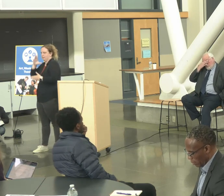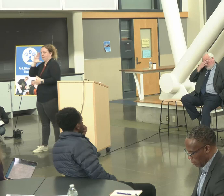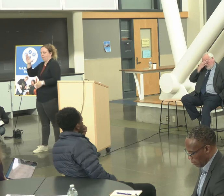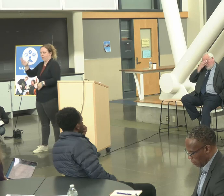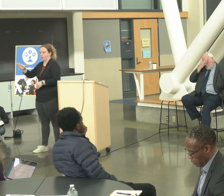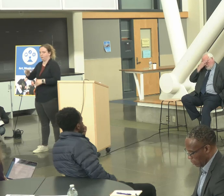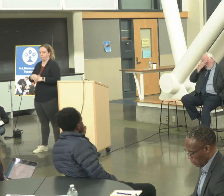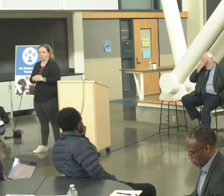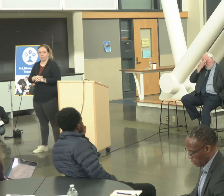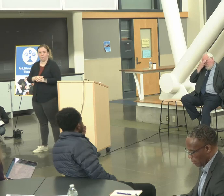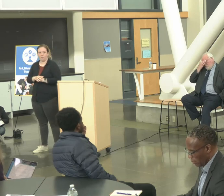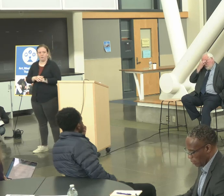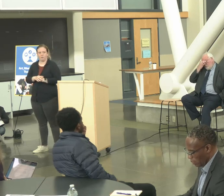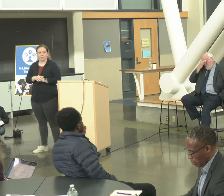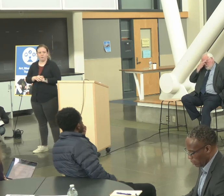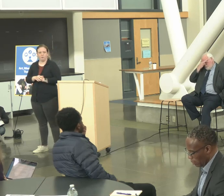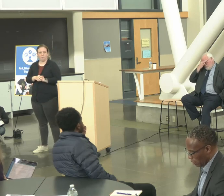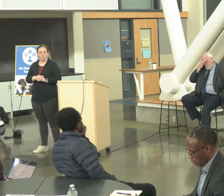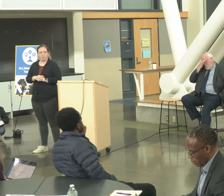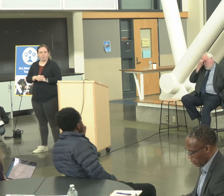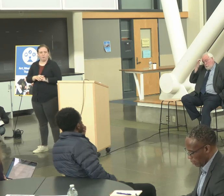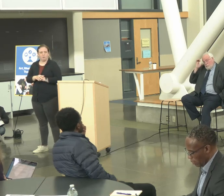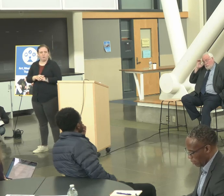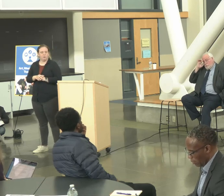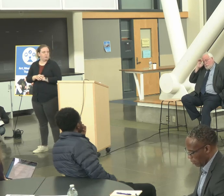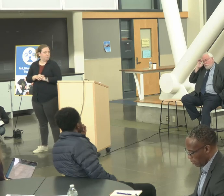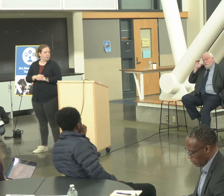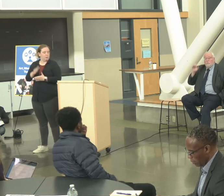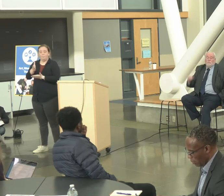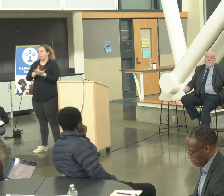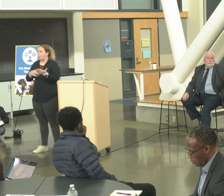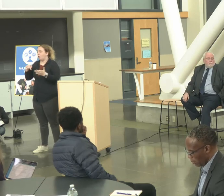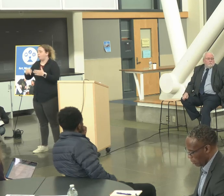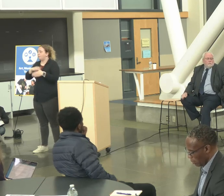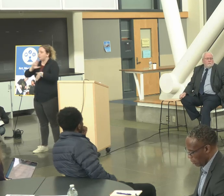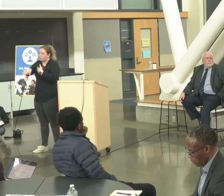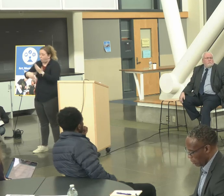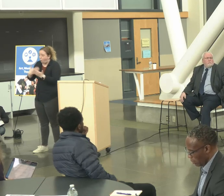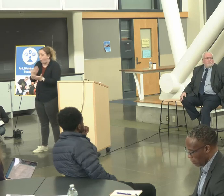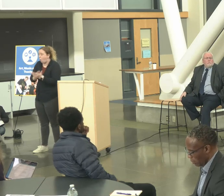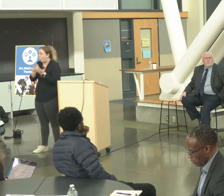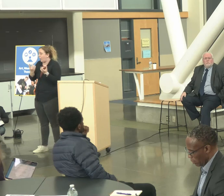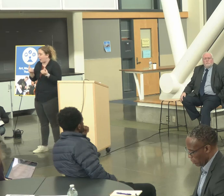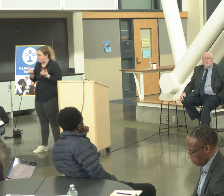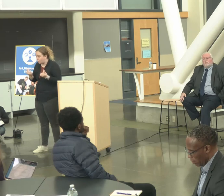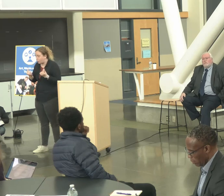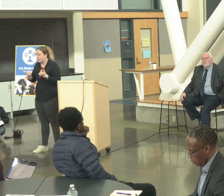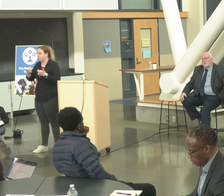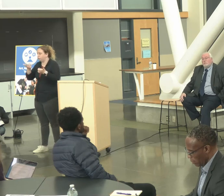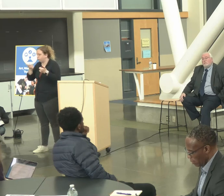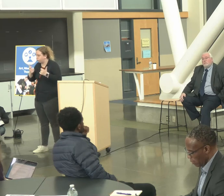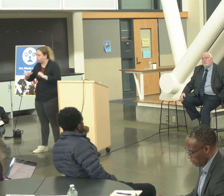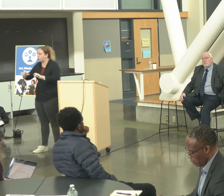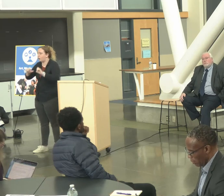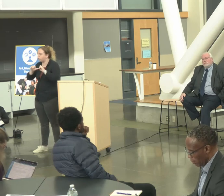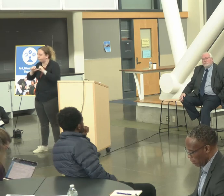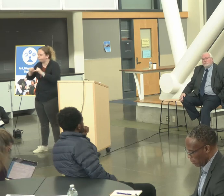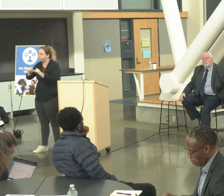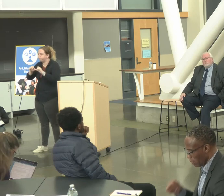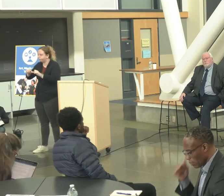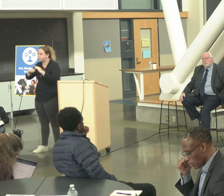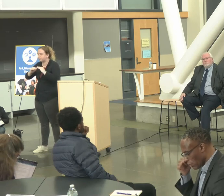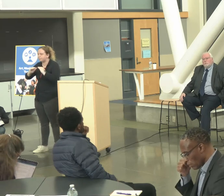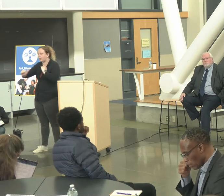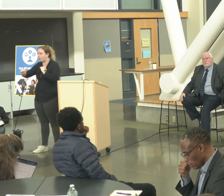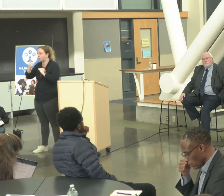Yeah, and this part of this entire effort is to bring the stability to staffing. We want to make sure that the right adults